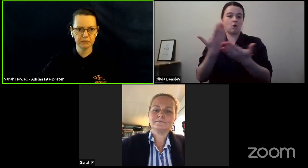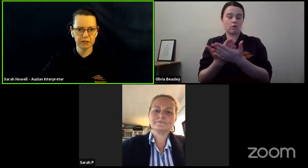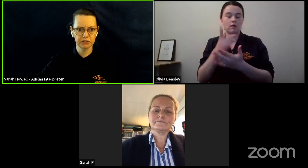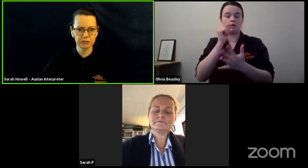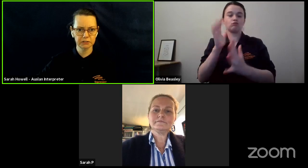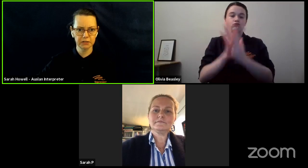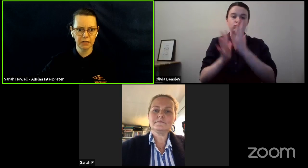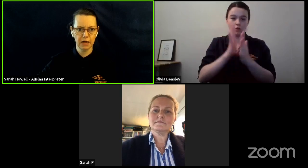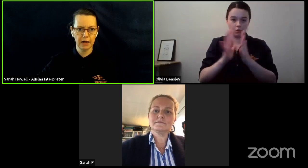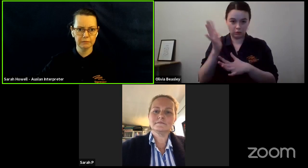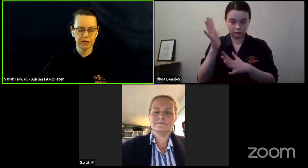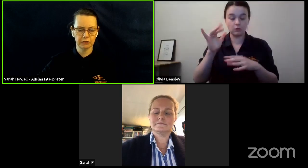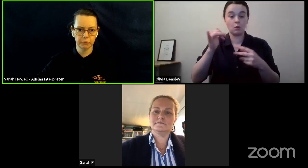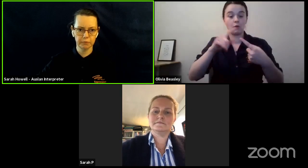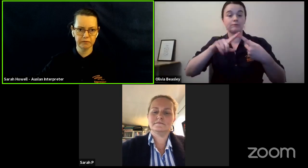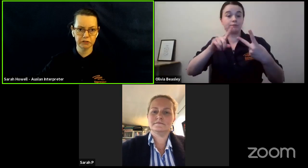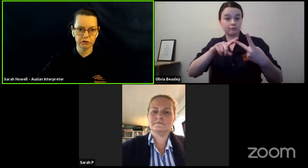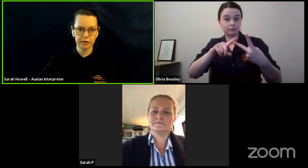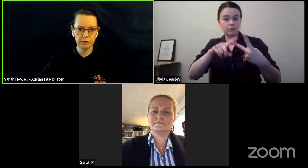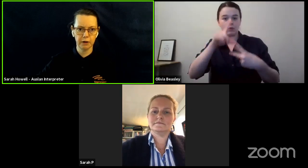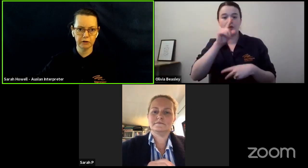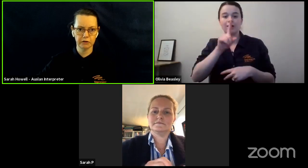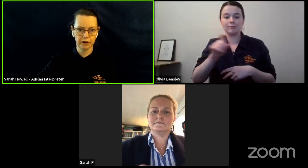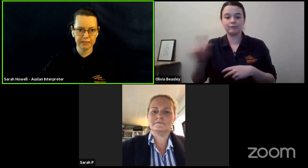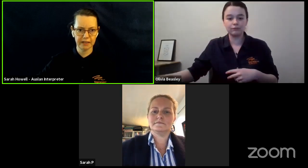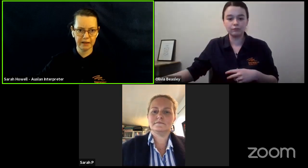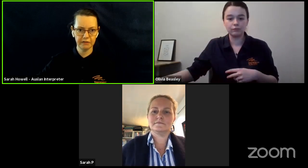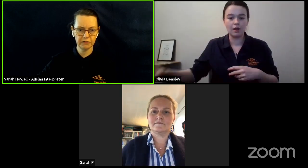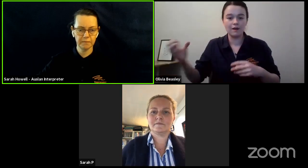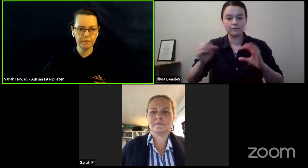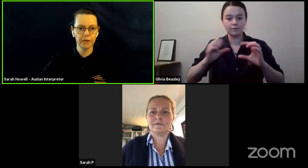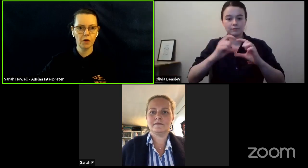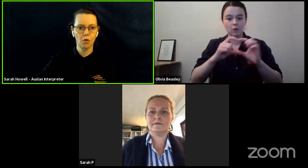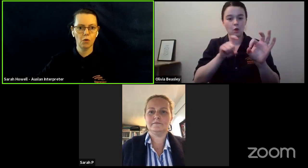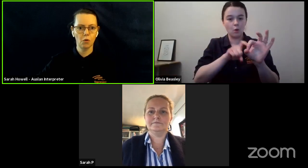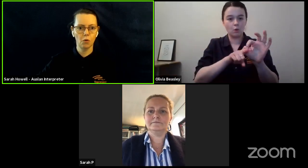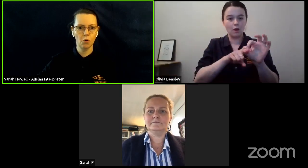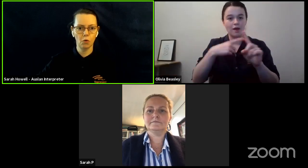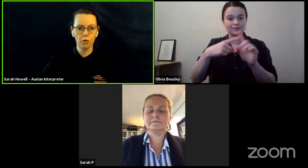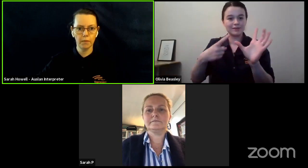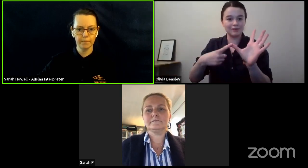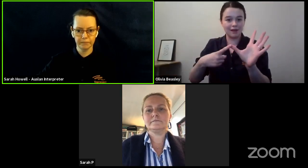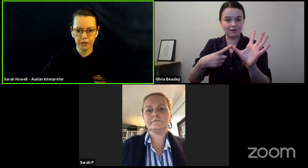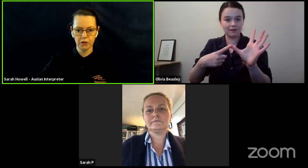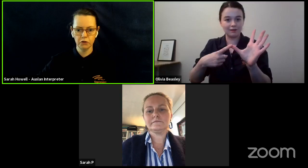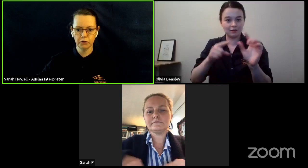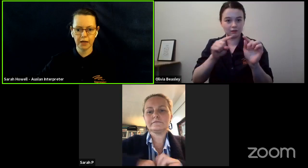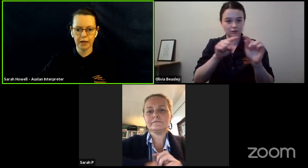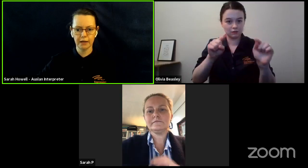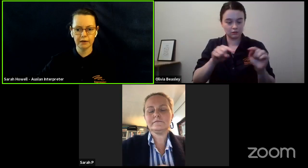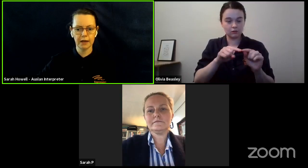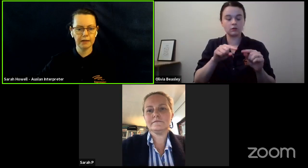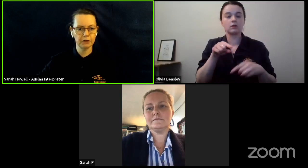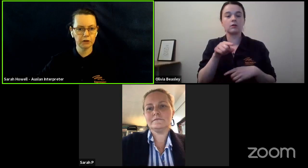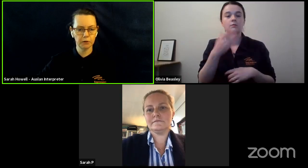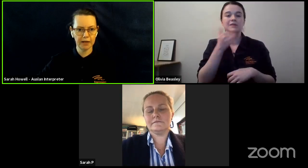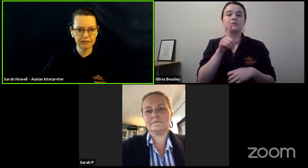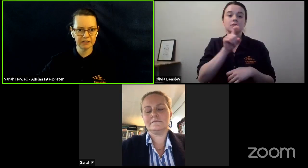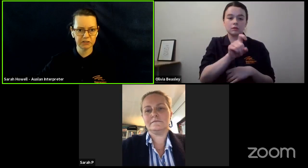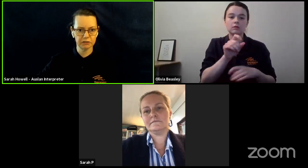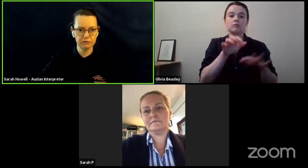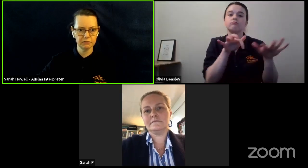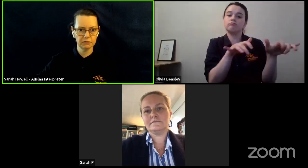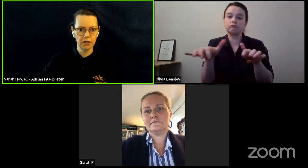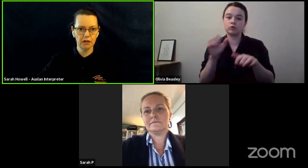So there is a function down the bottom of the screen where you can raise hand, or you can, in the